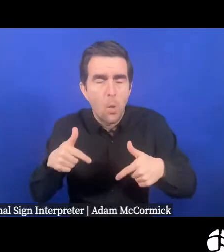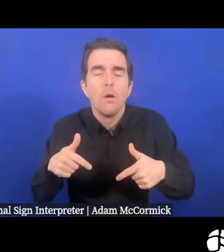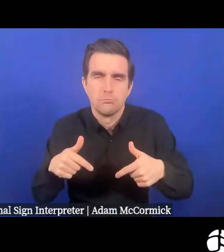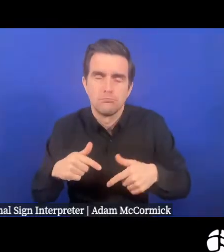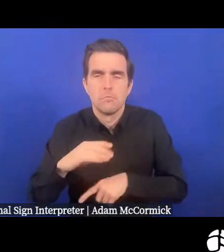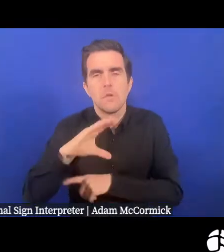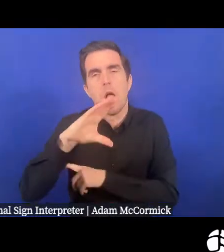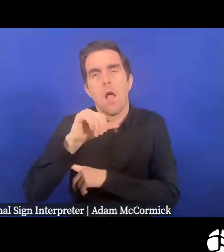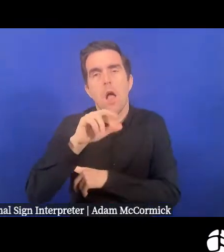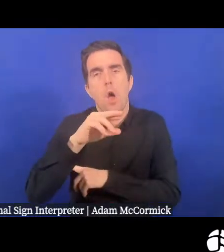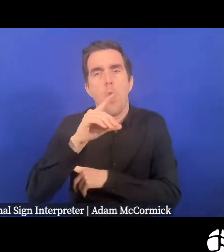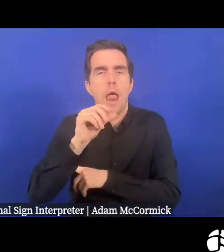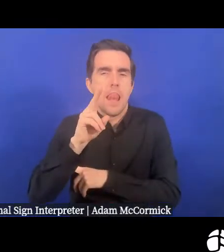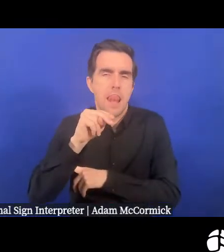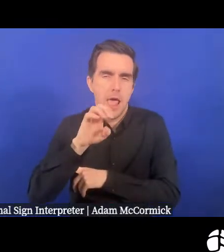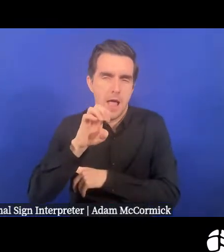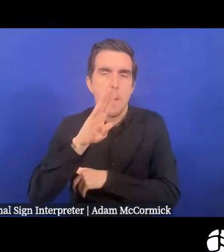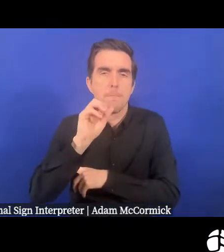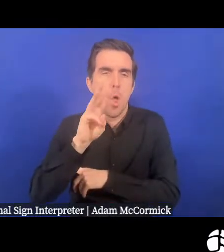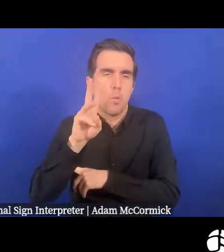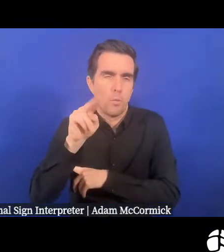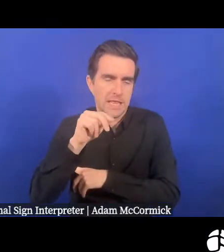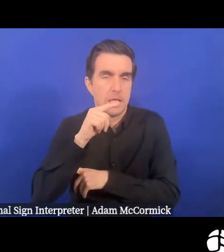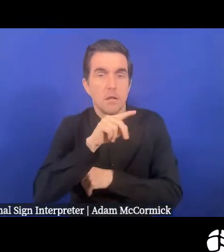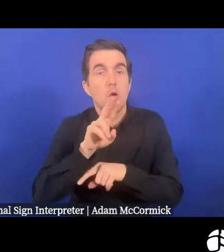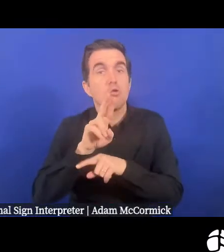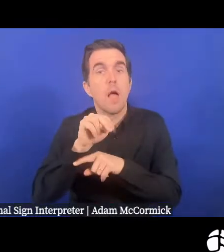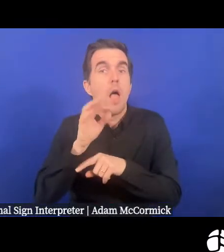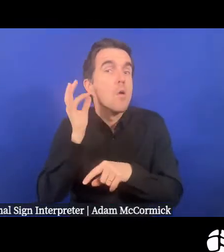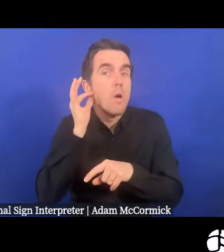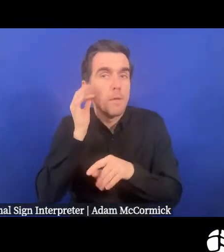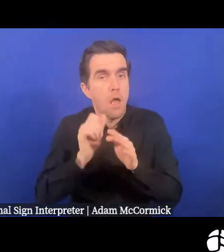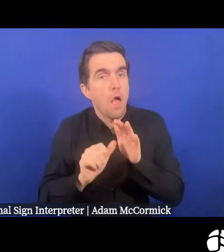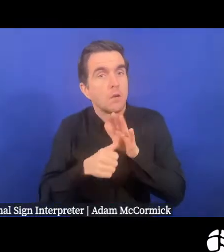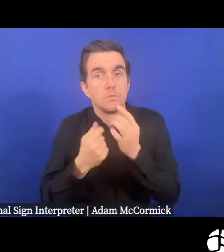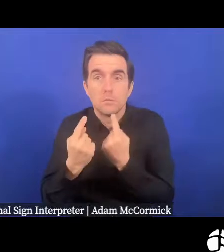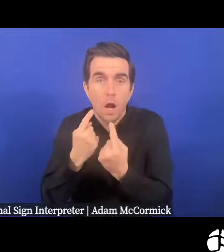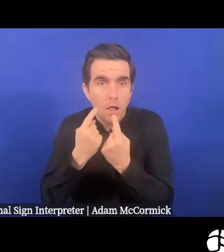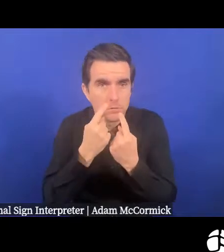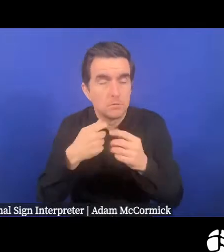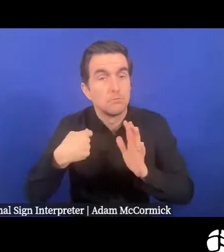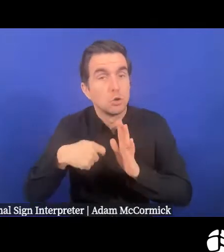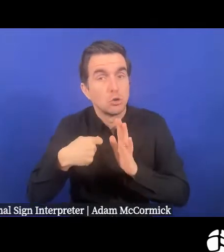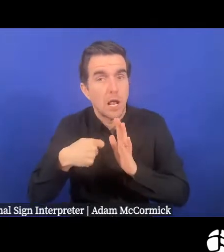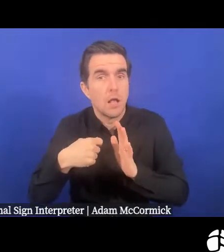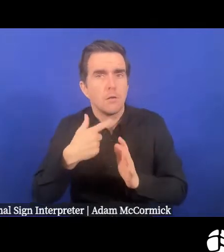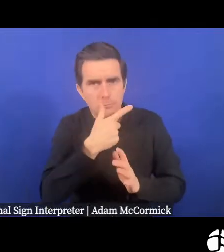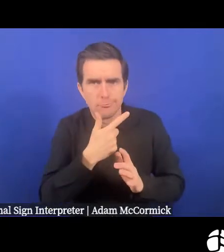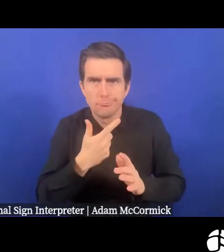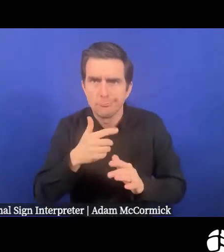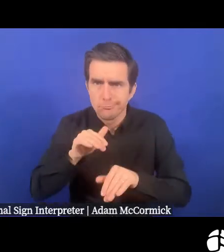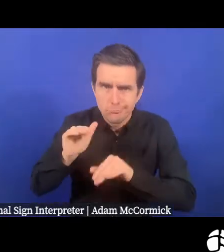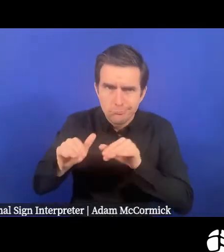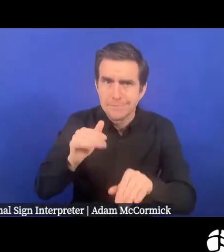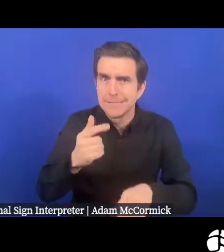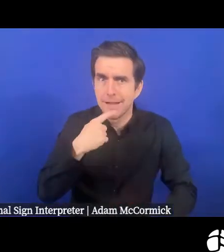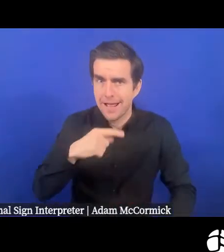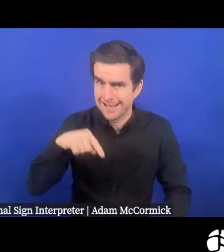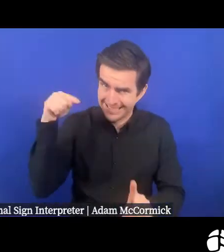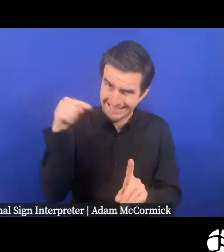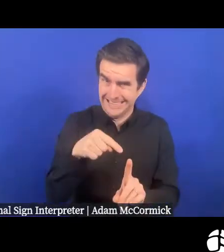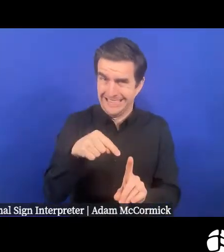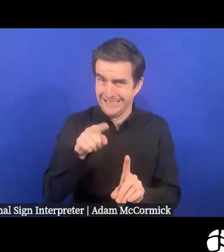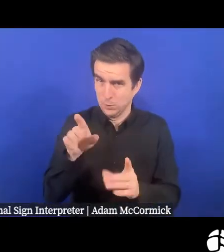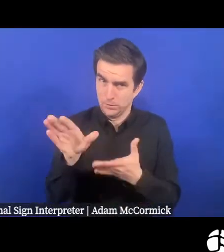us feed data into the Ministry of Finance and Development Planning, and they are the lead on